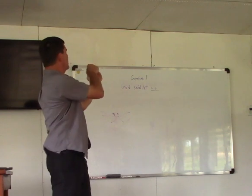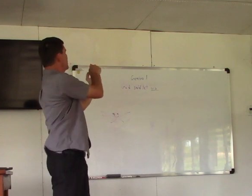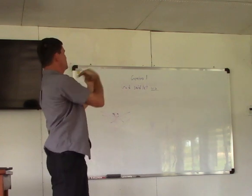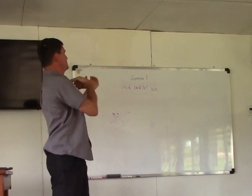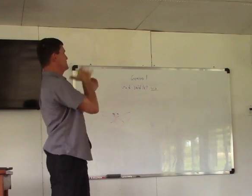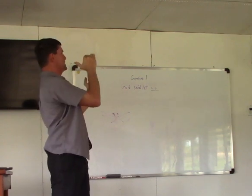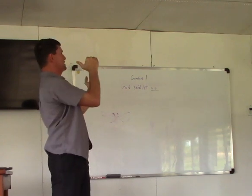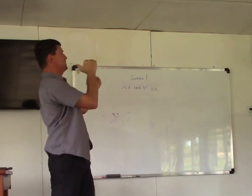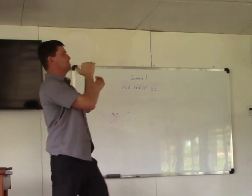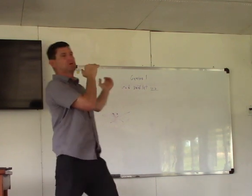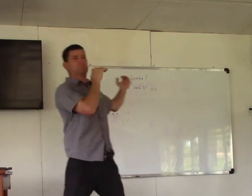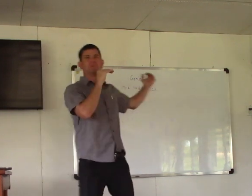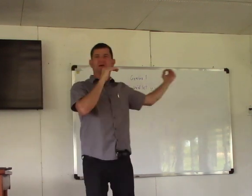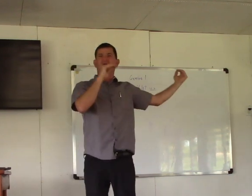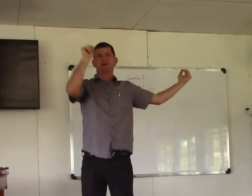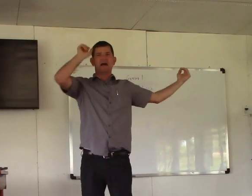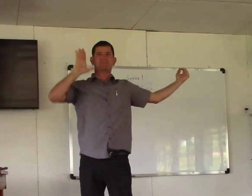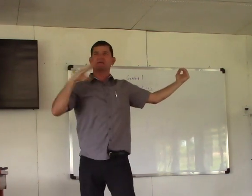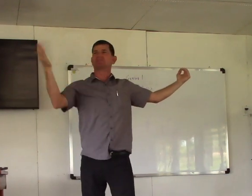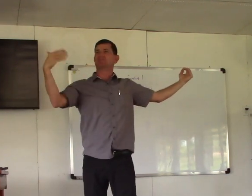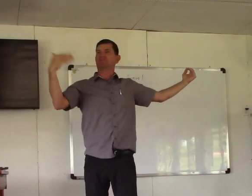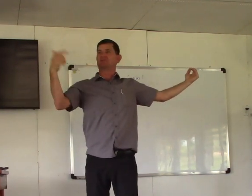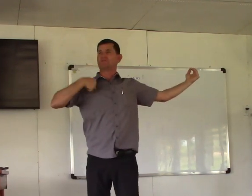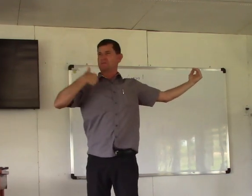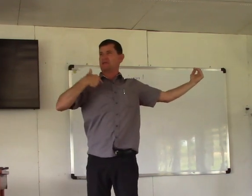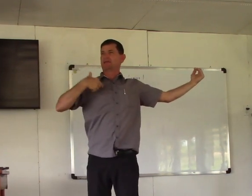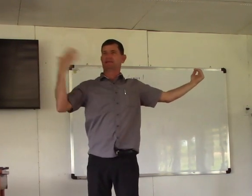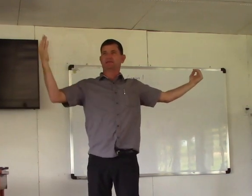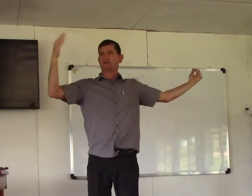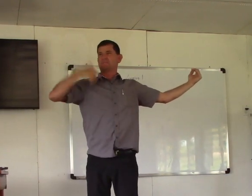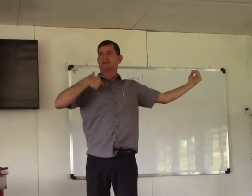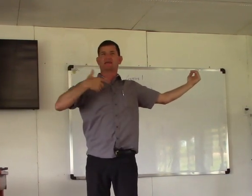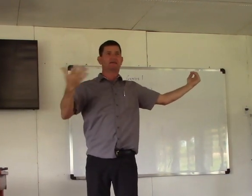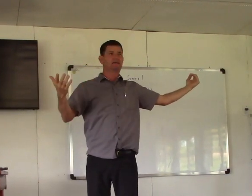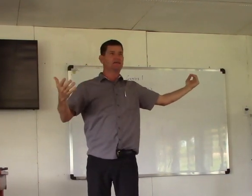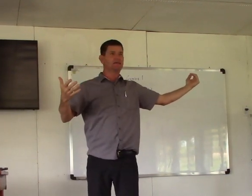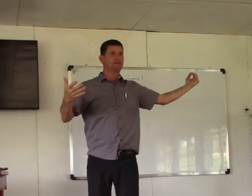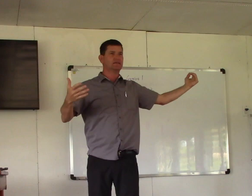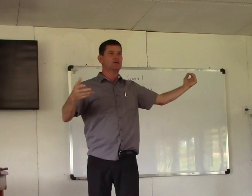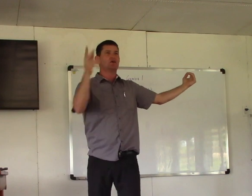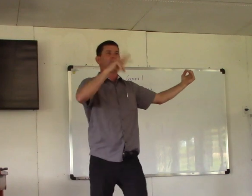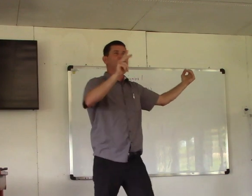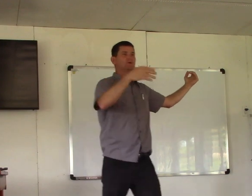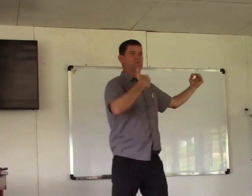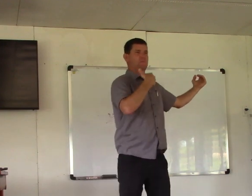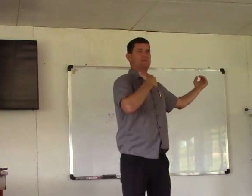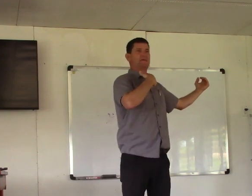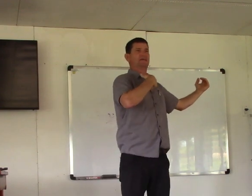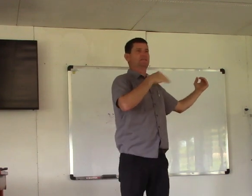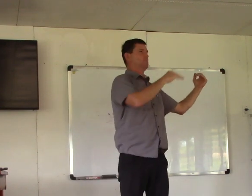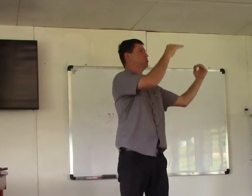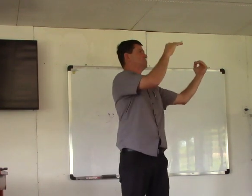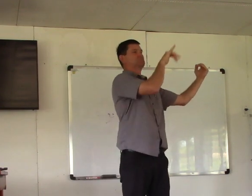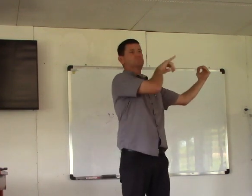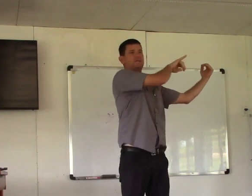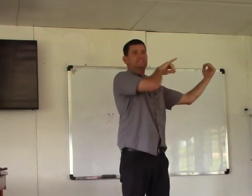God, me, people. Here, Adam, Eve. Me. People, me. We're the